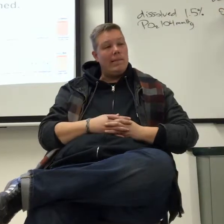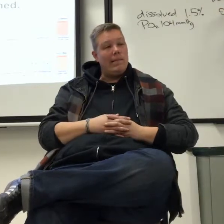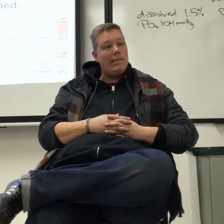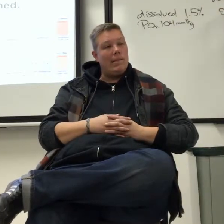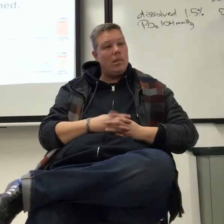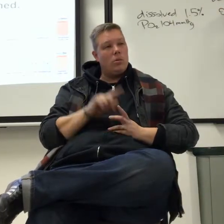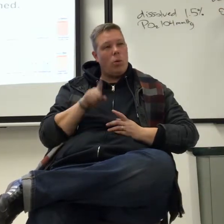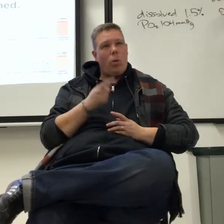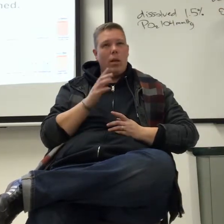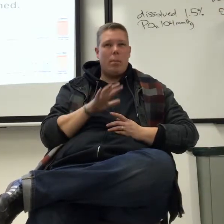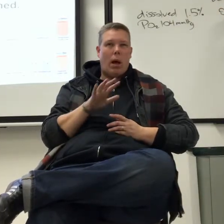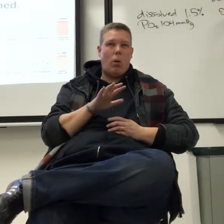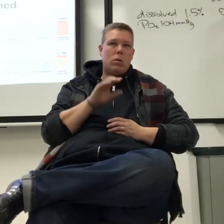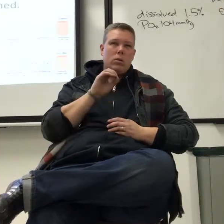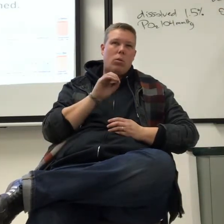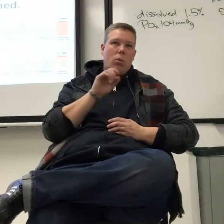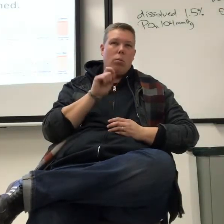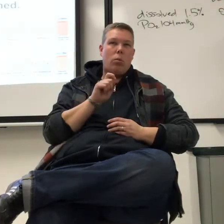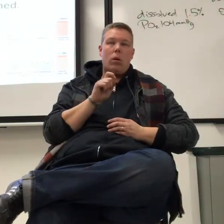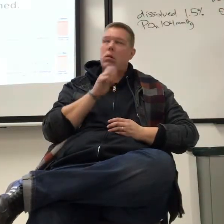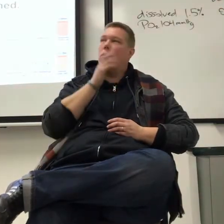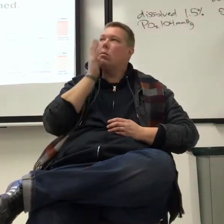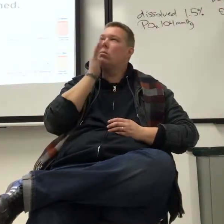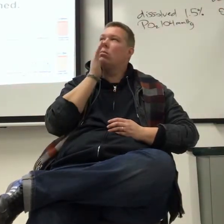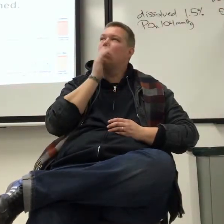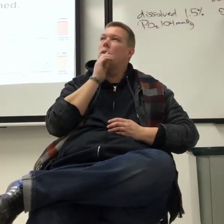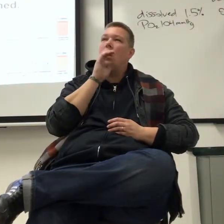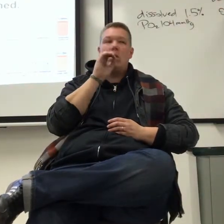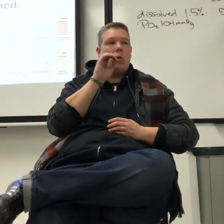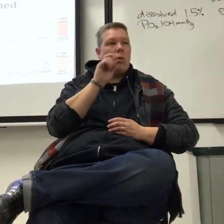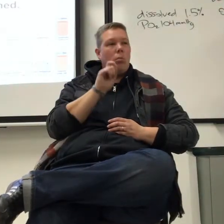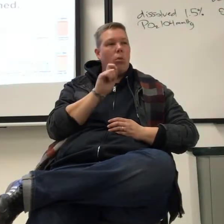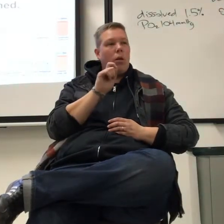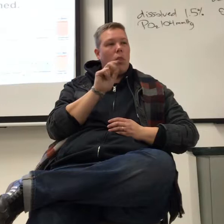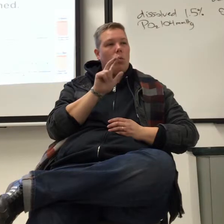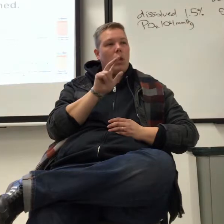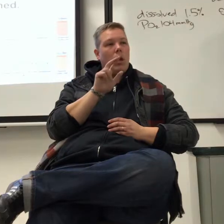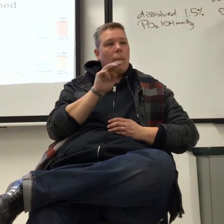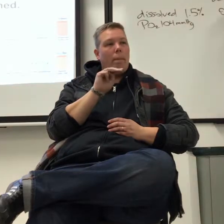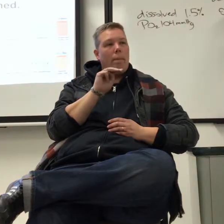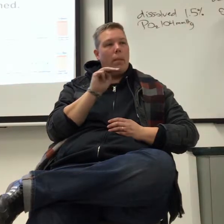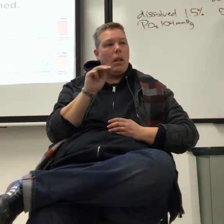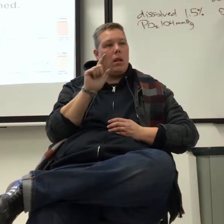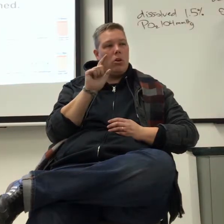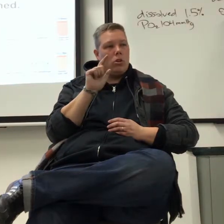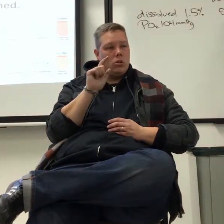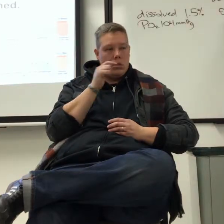0.3%, or no, not percent, 0.3 mils